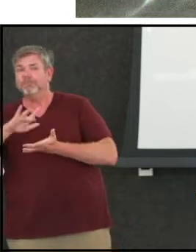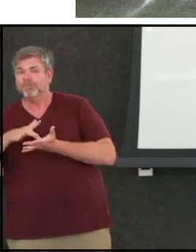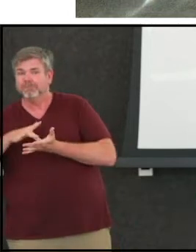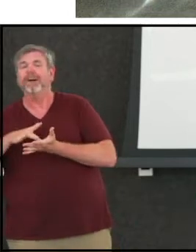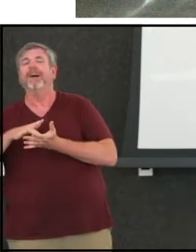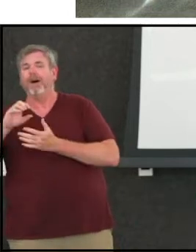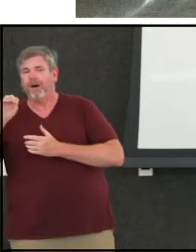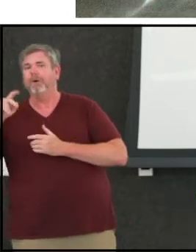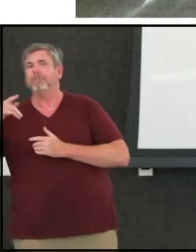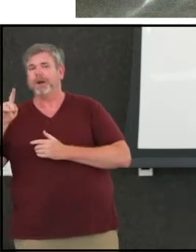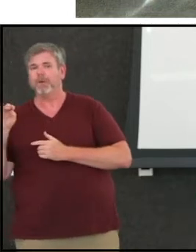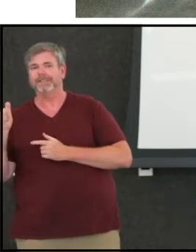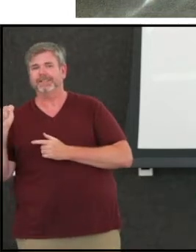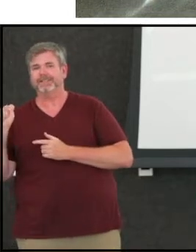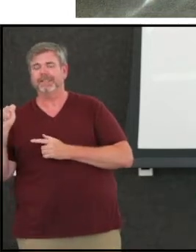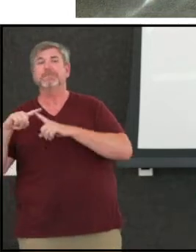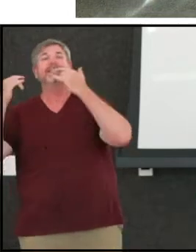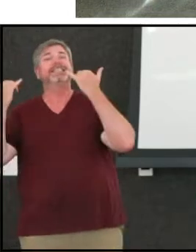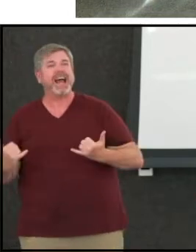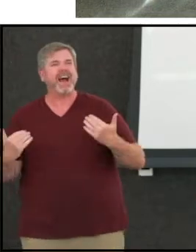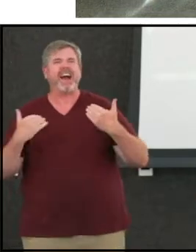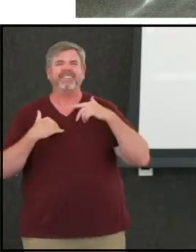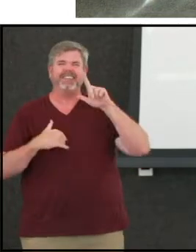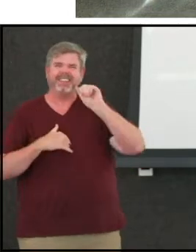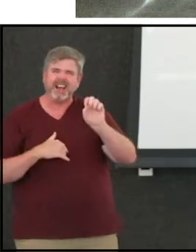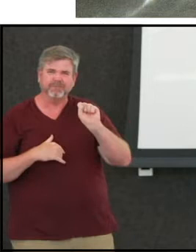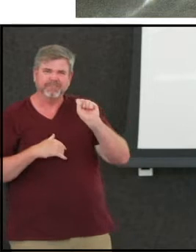for the purpose of selling drugs. So it's